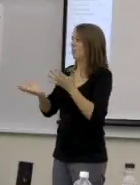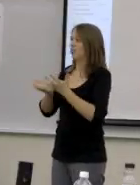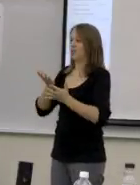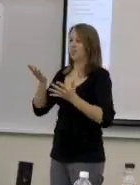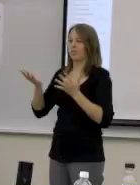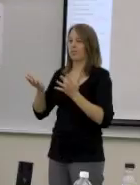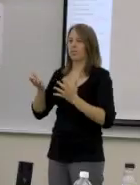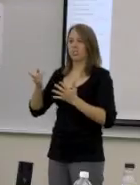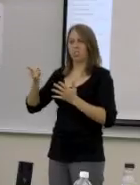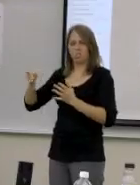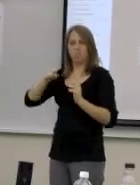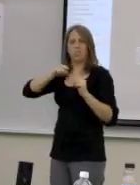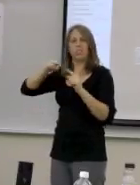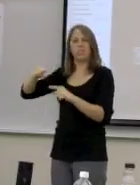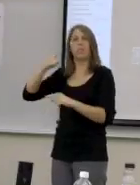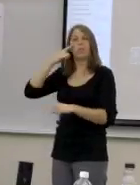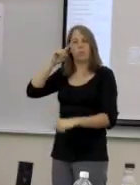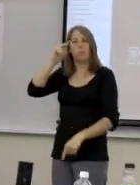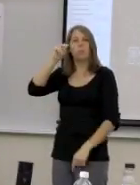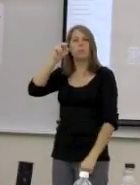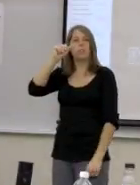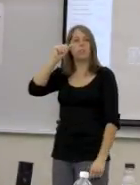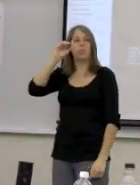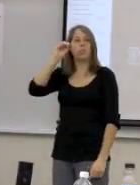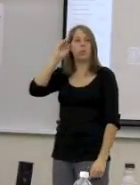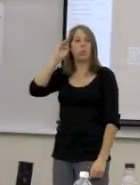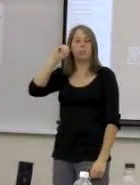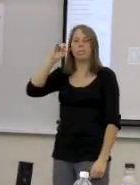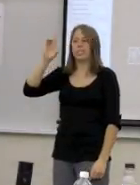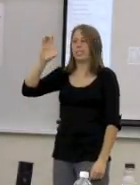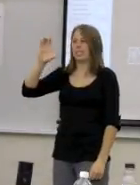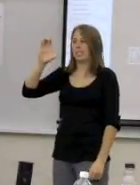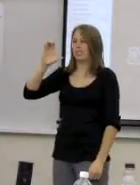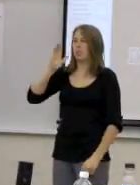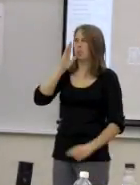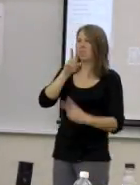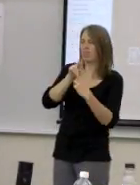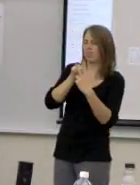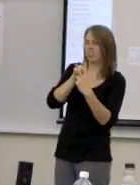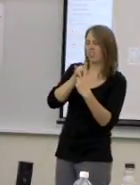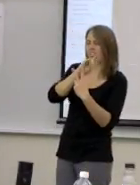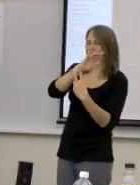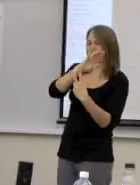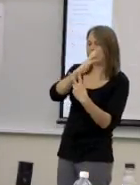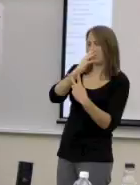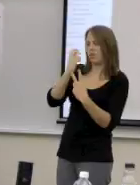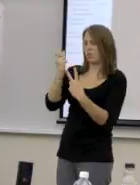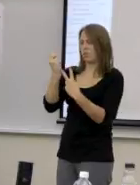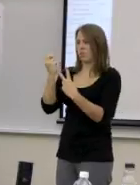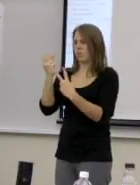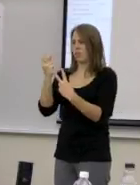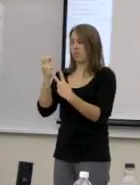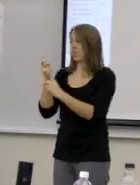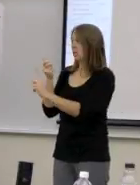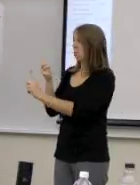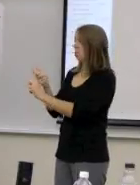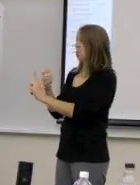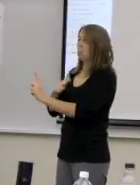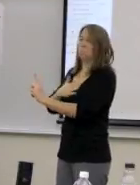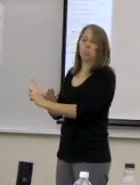that workshop for NAOBDC. It's either going to take place on the 5th or the 12th. He says either day is fine for him, but we're trying to figure